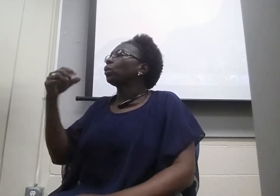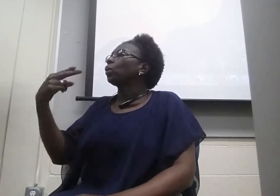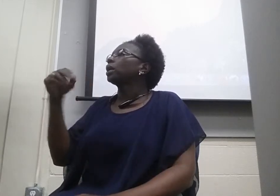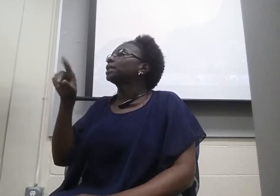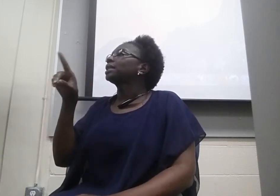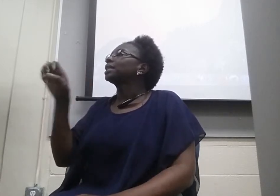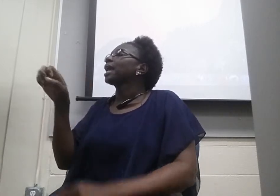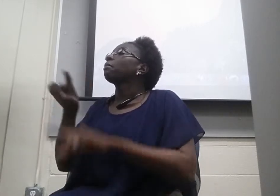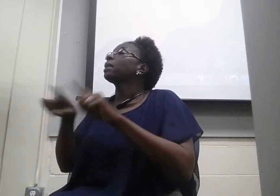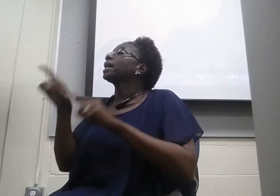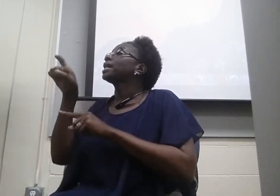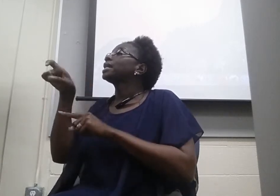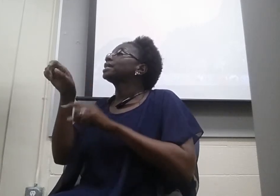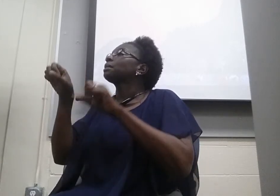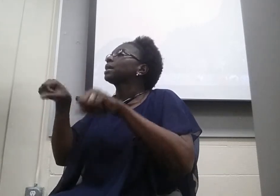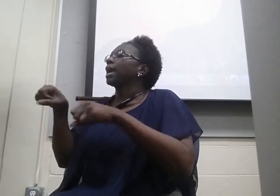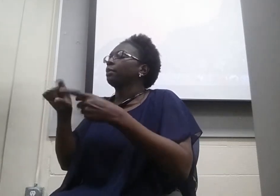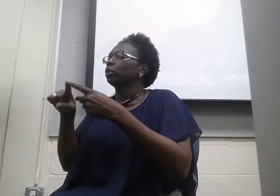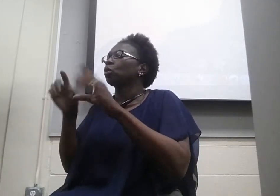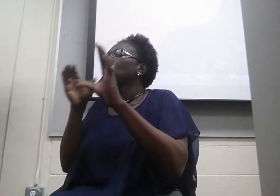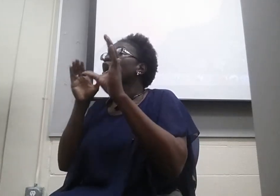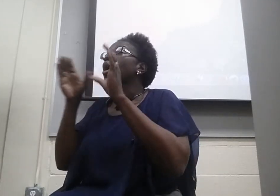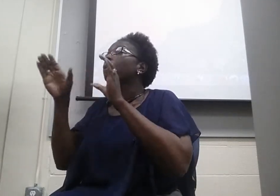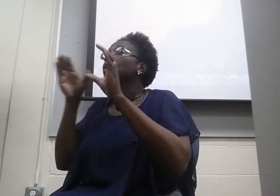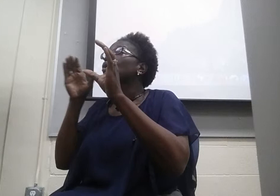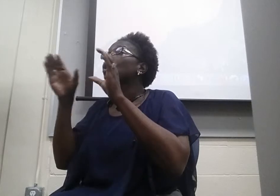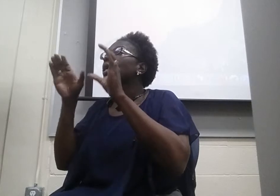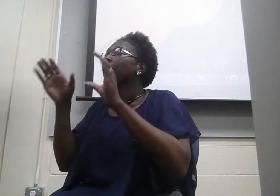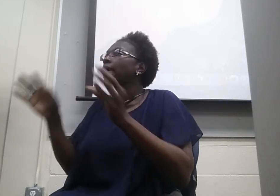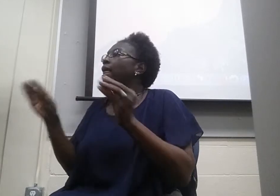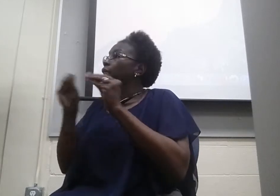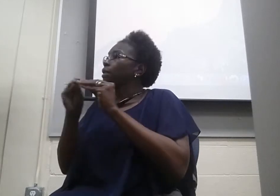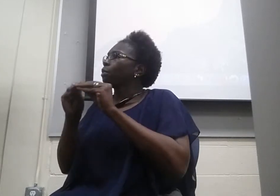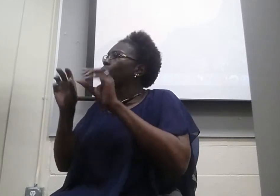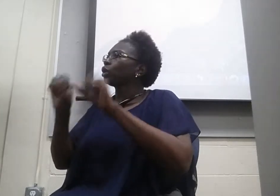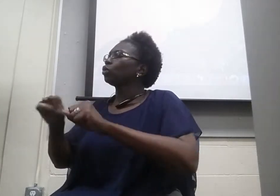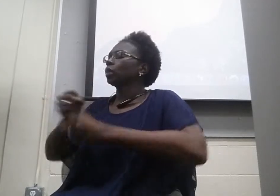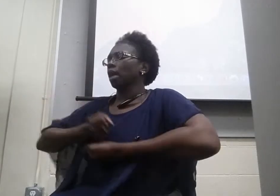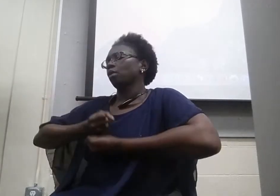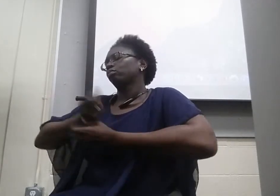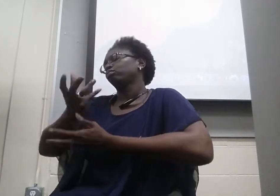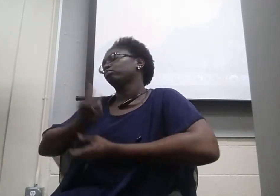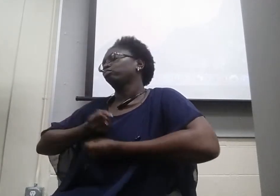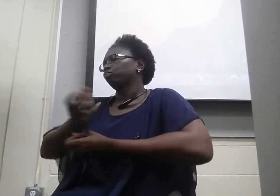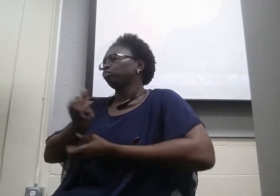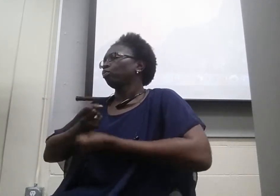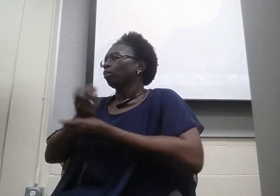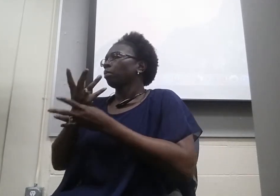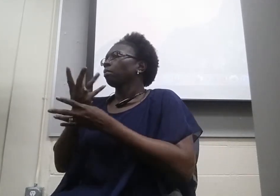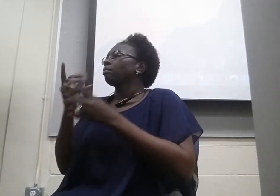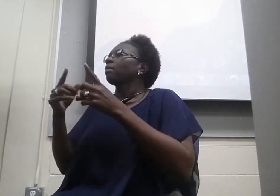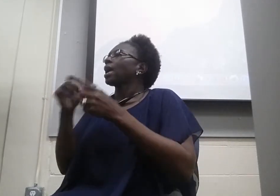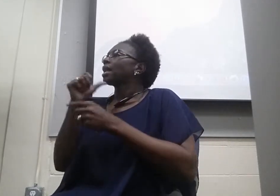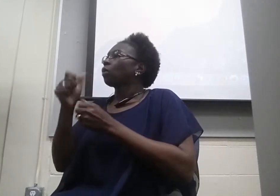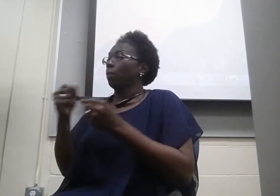communicate. So the more that you can let go of that kind of anxiety or insecurity